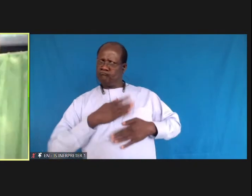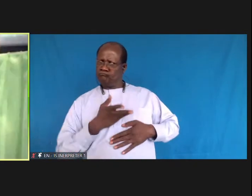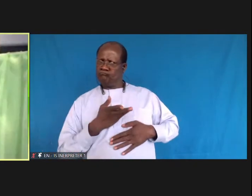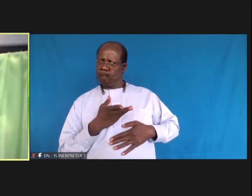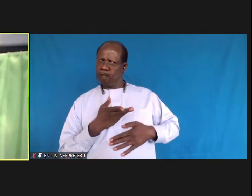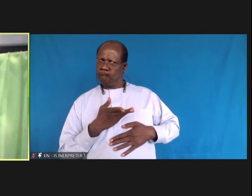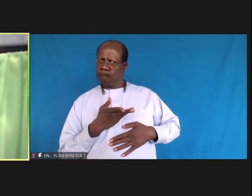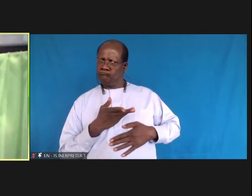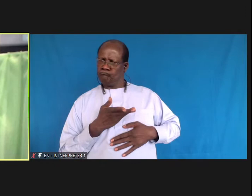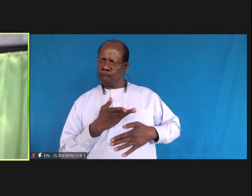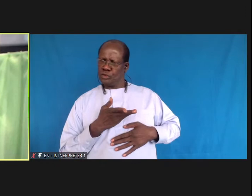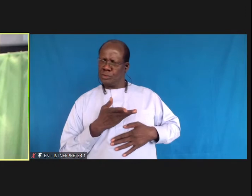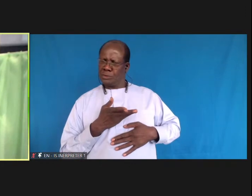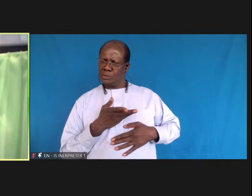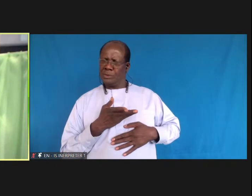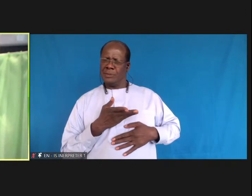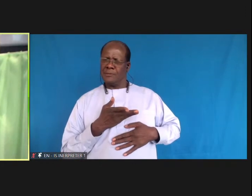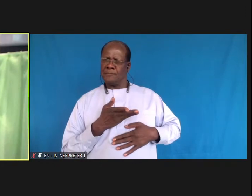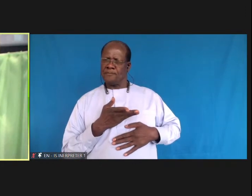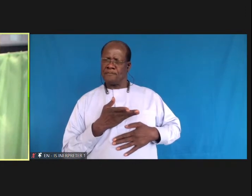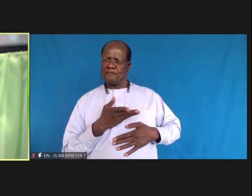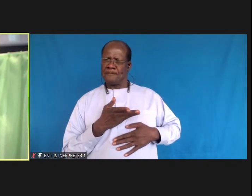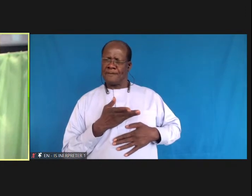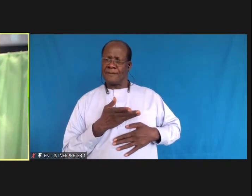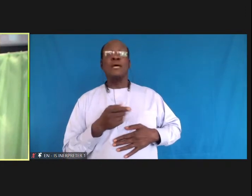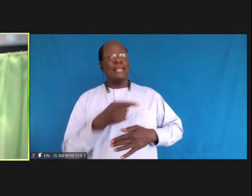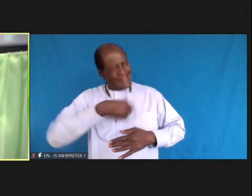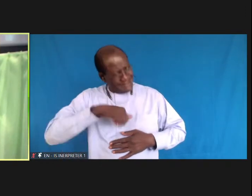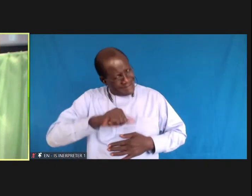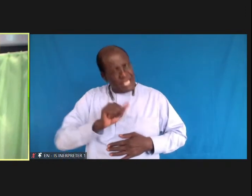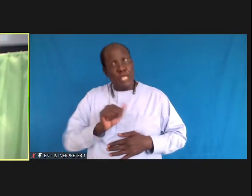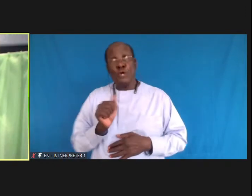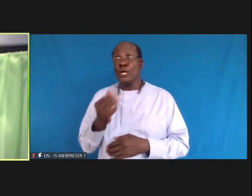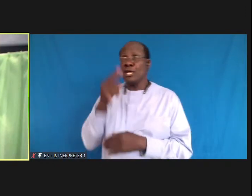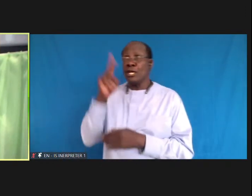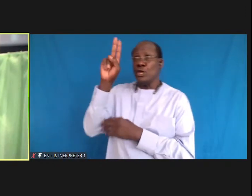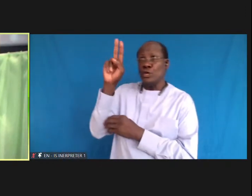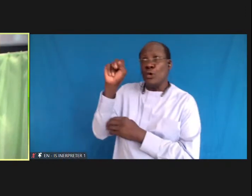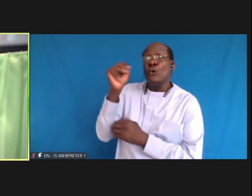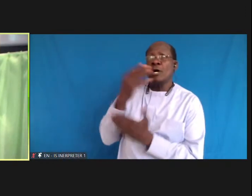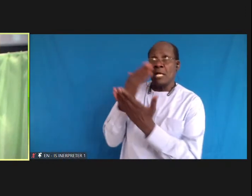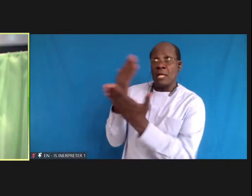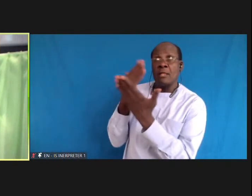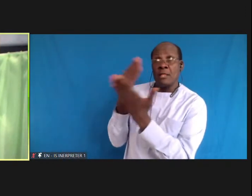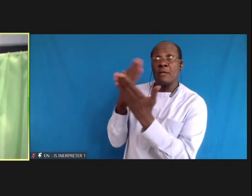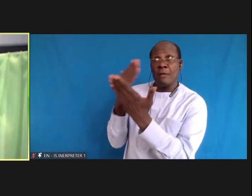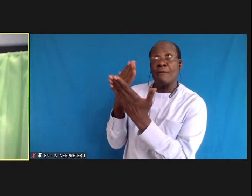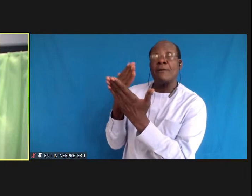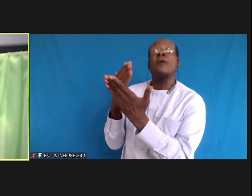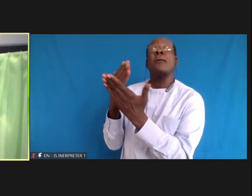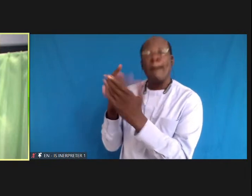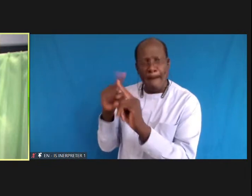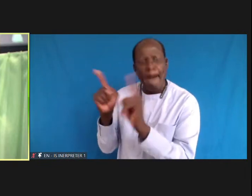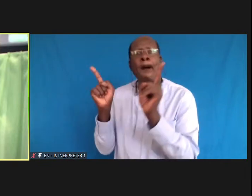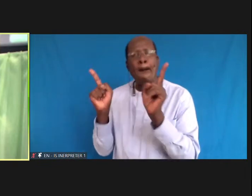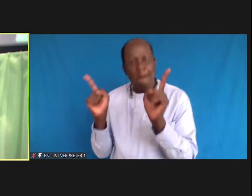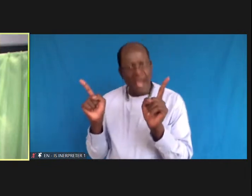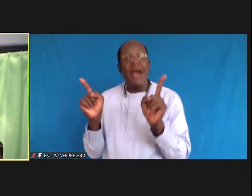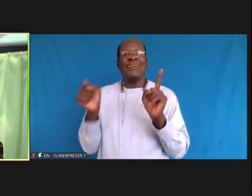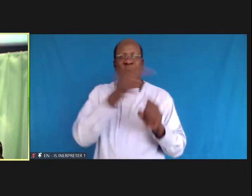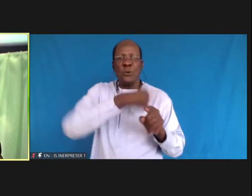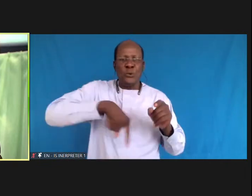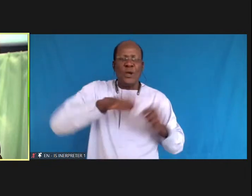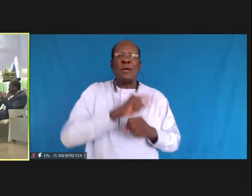at the same time as we thank the United Nations, we as states have to take the necessary technical and financial measures